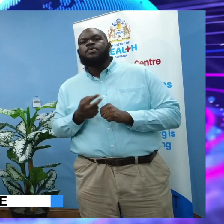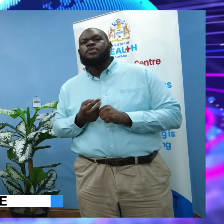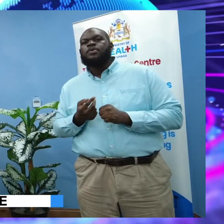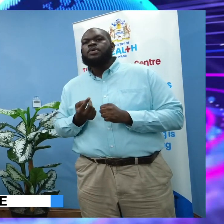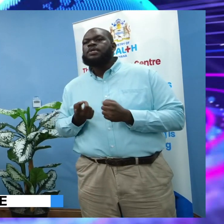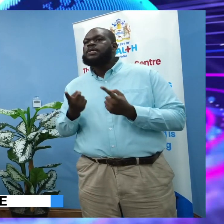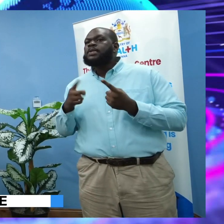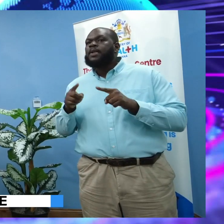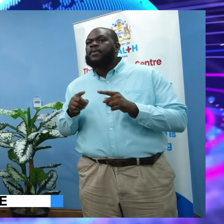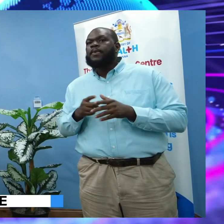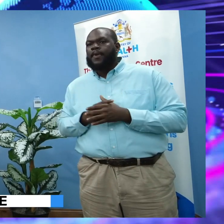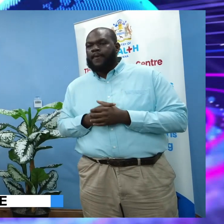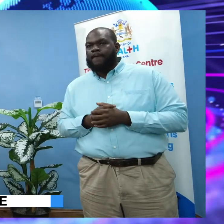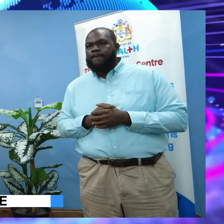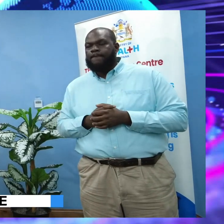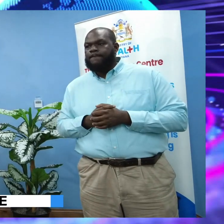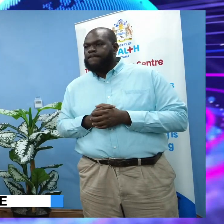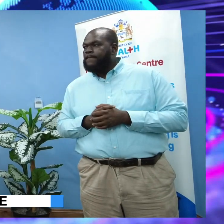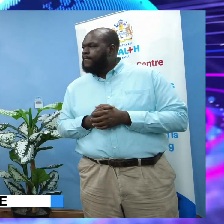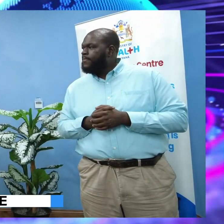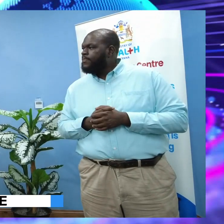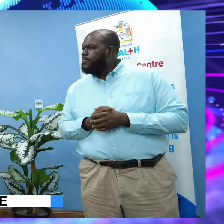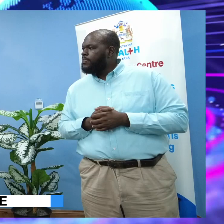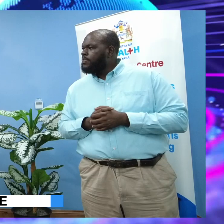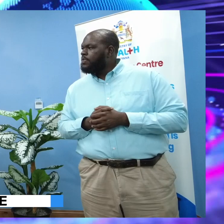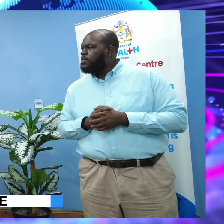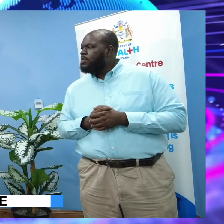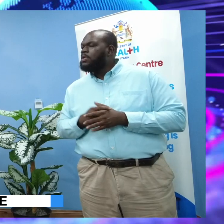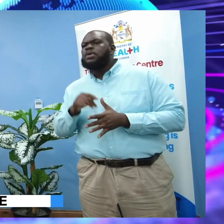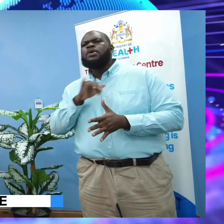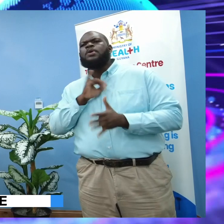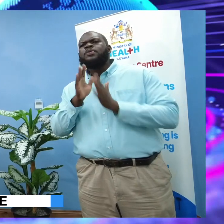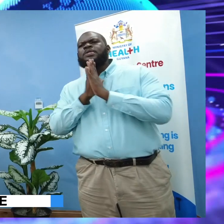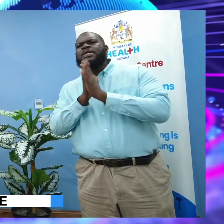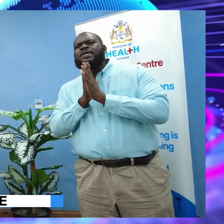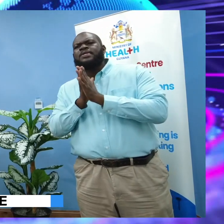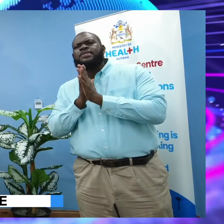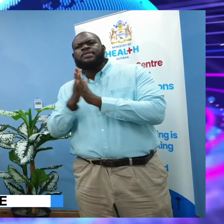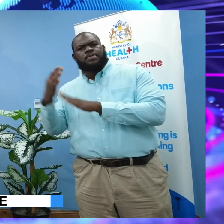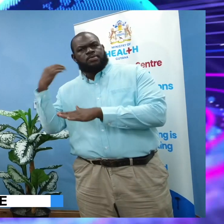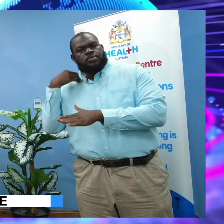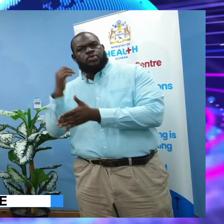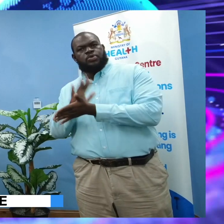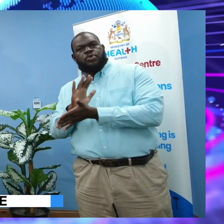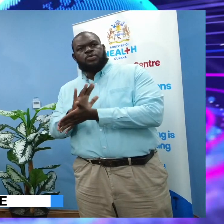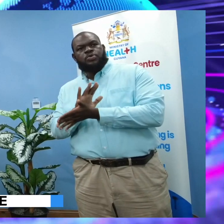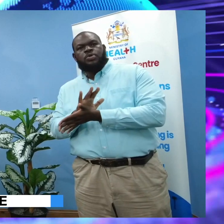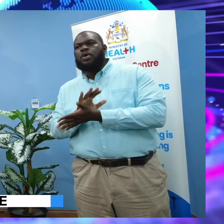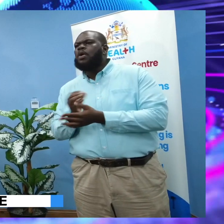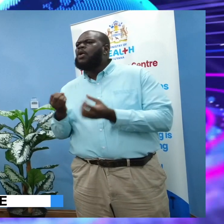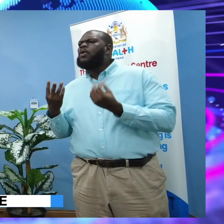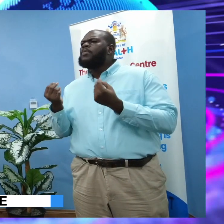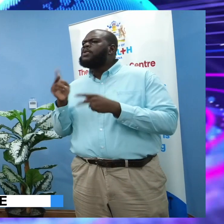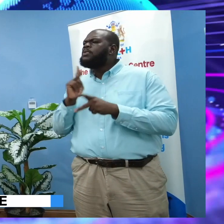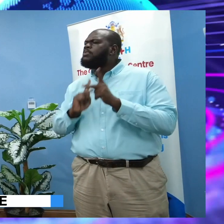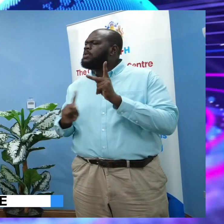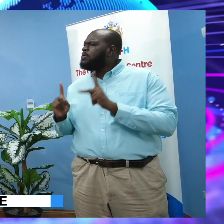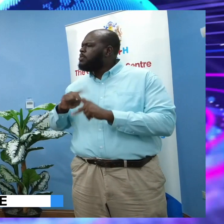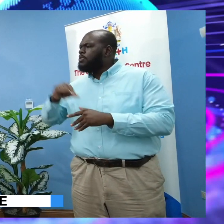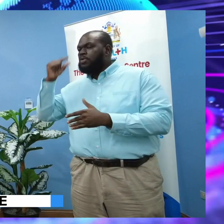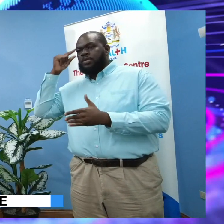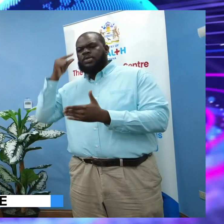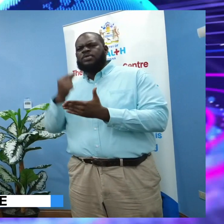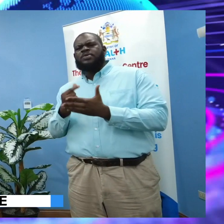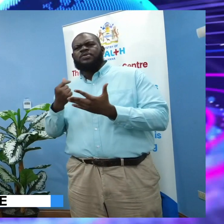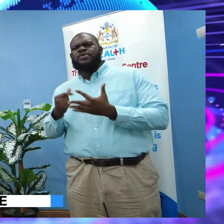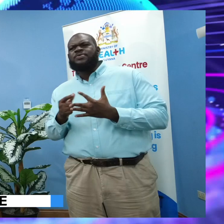be. I was just asking the head of the school how many persons would have graduated since